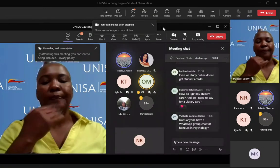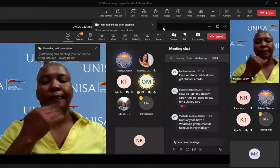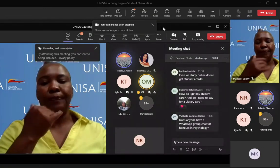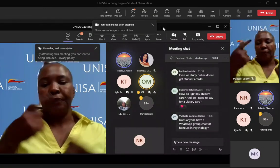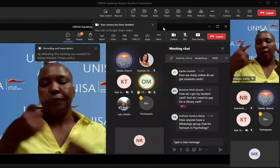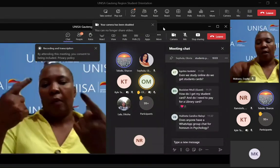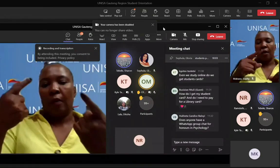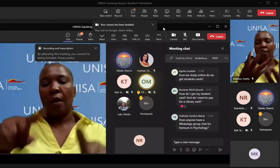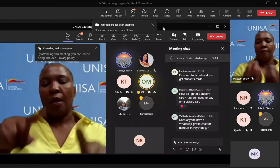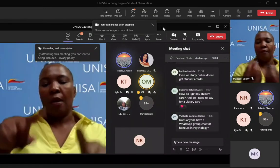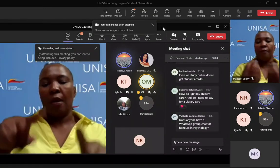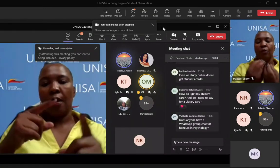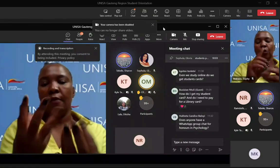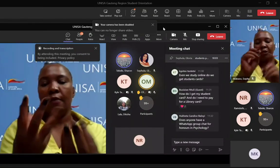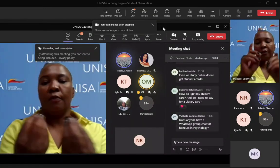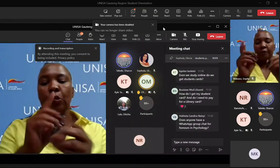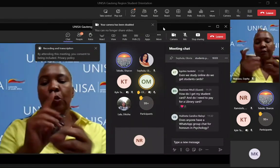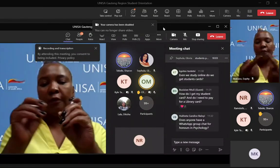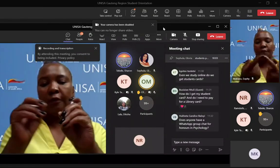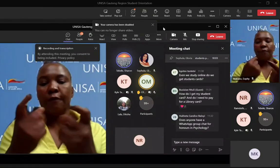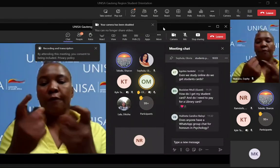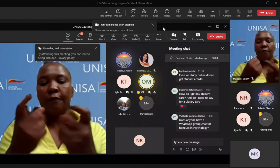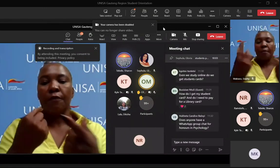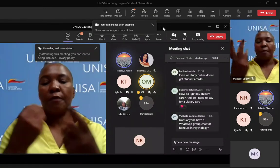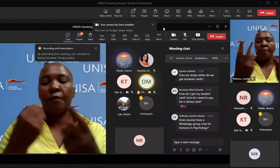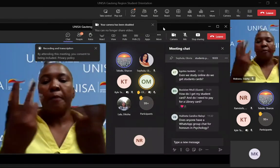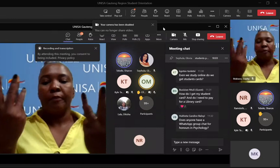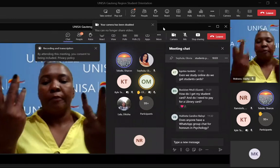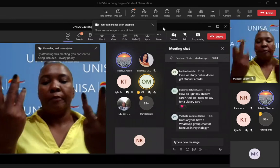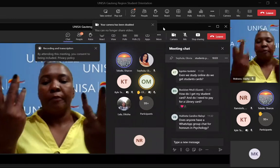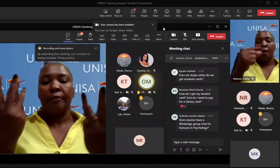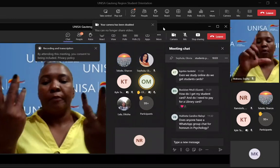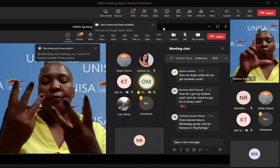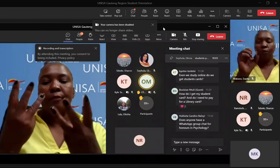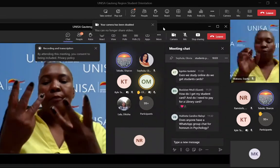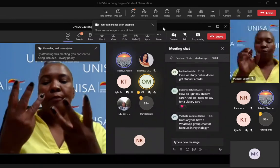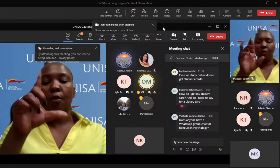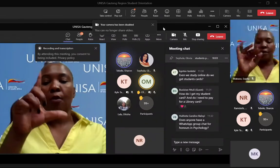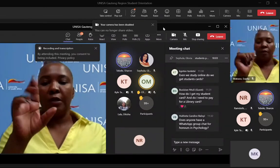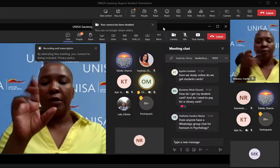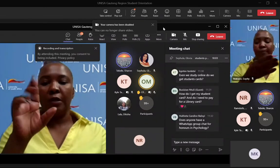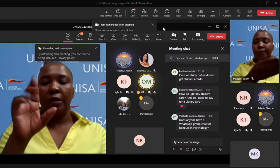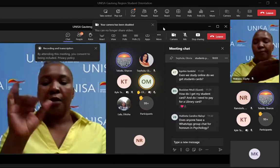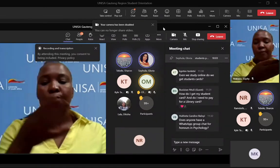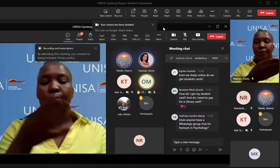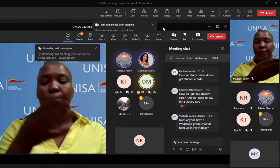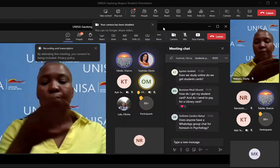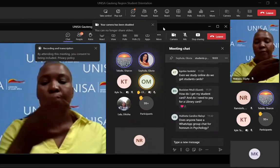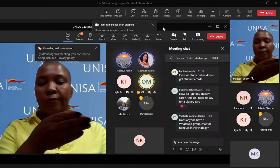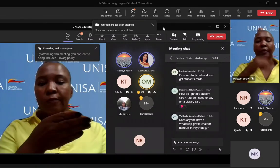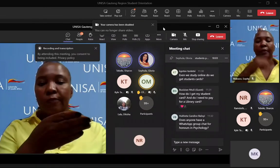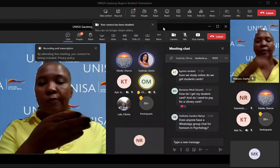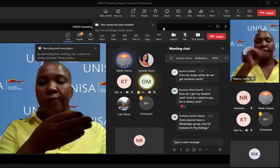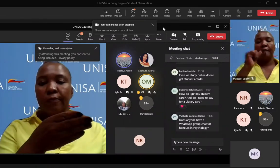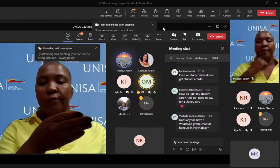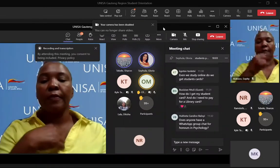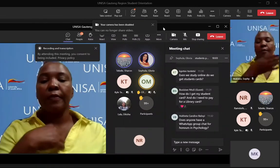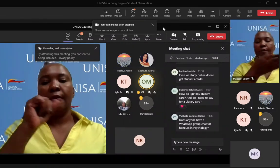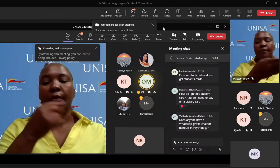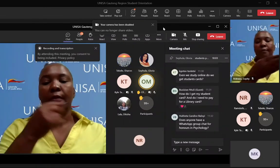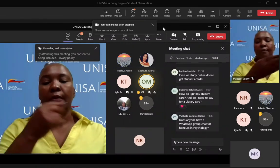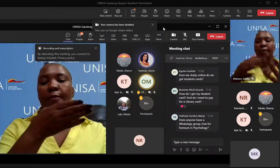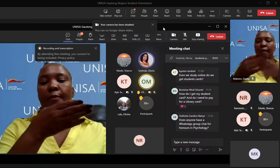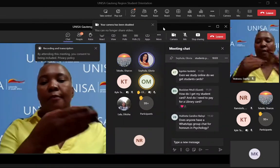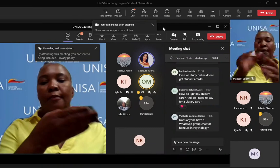from the floor um the first five house Gloria are you here yes I am and the questions